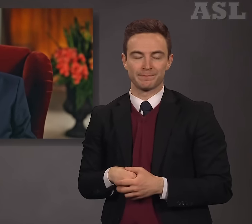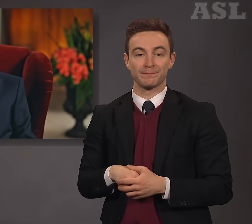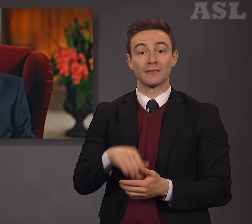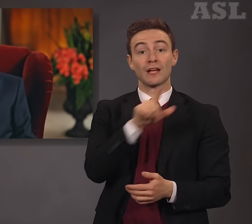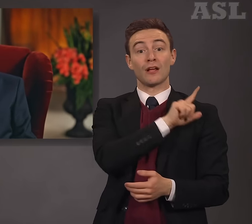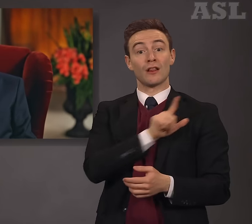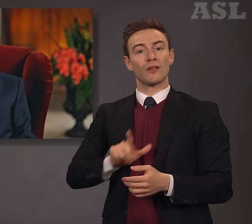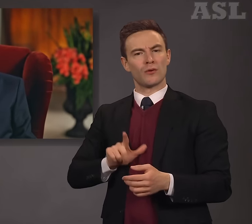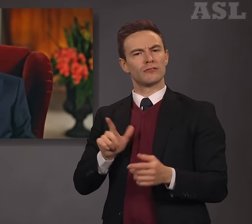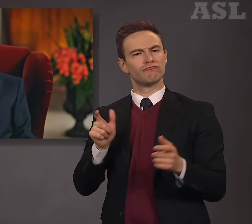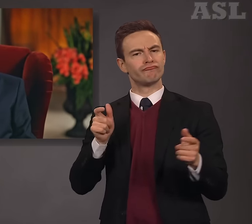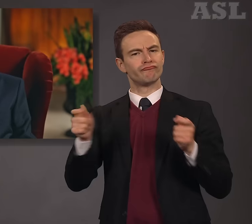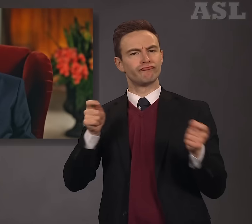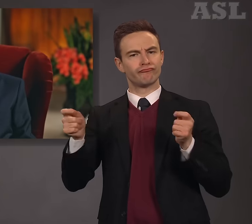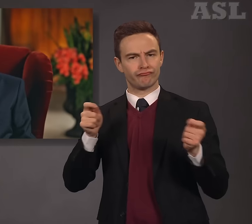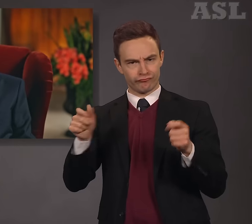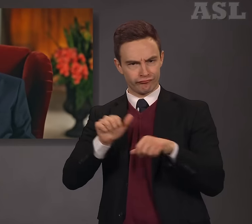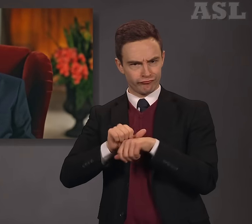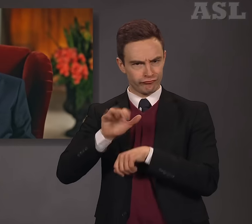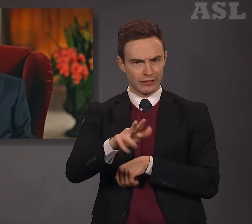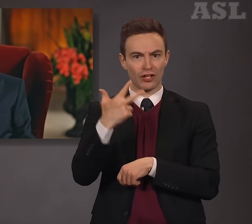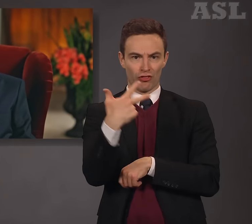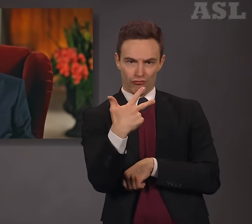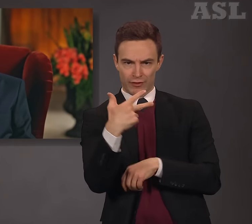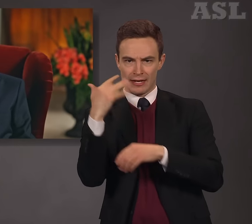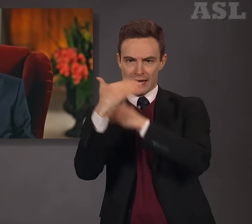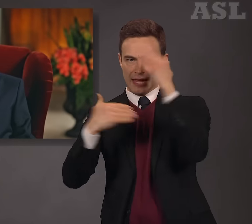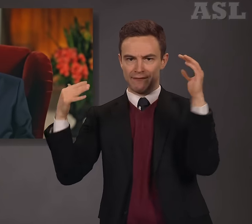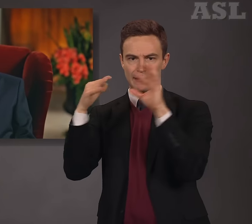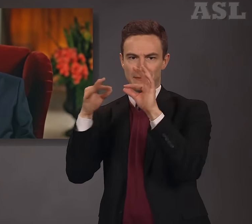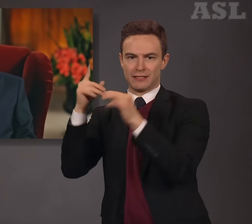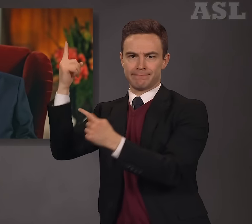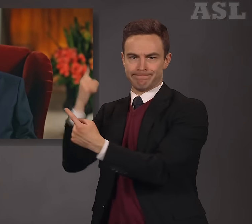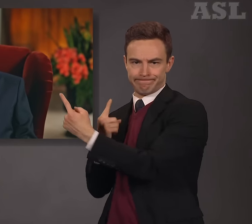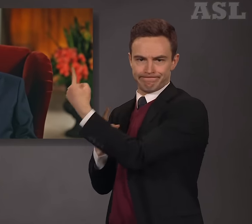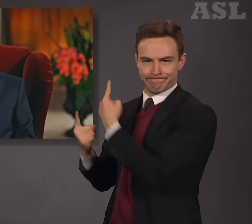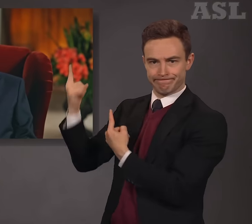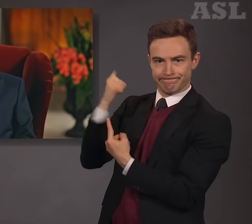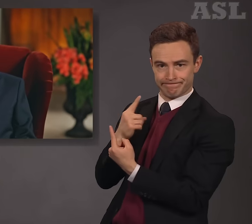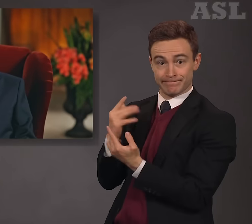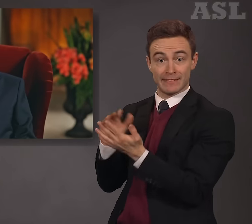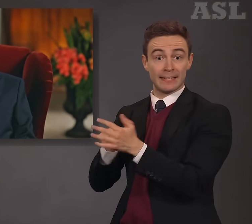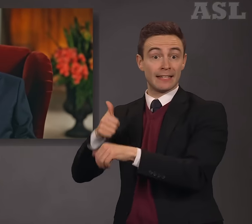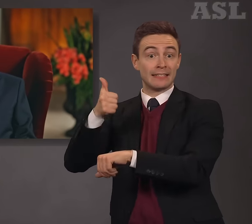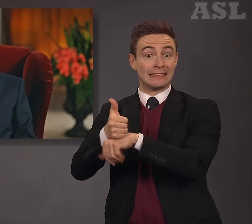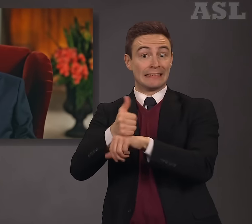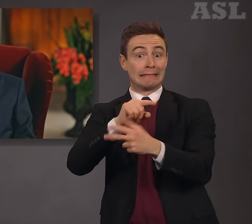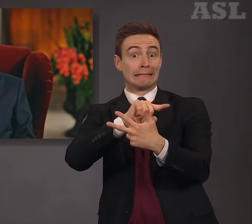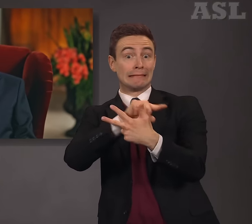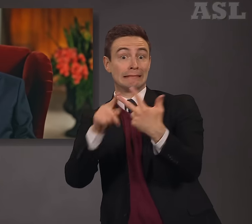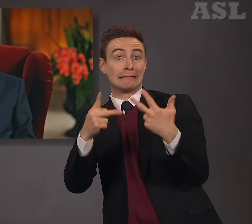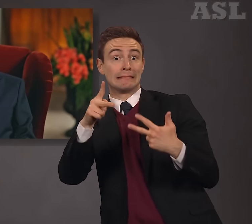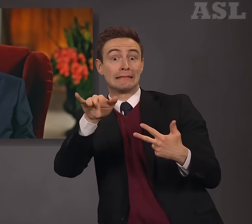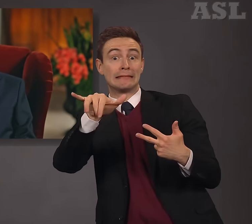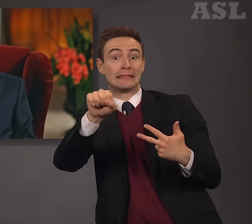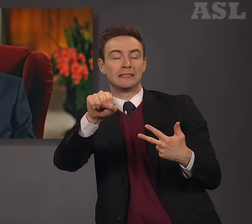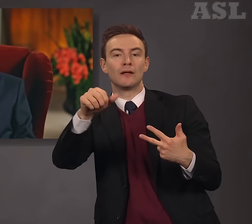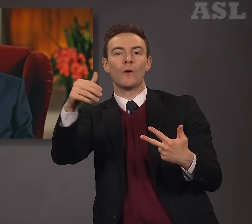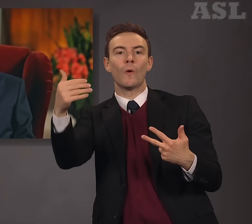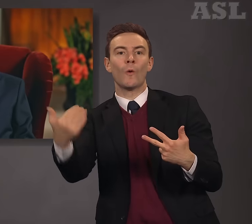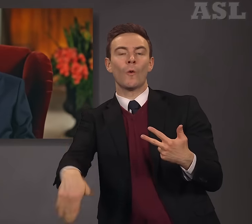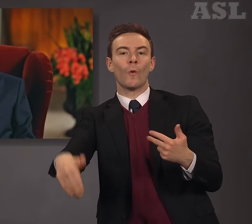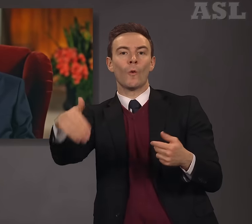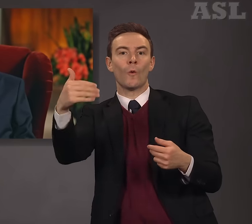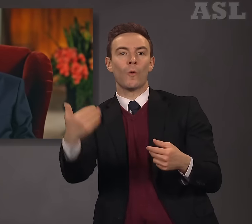The significance of these keys being returned to the earth by three heavenly messengers under